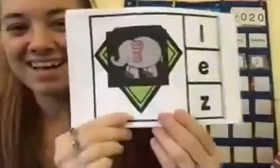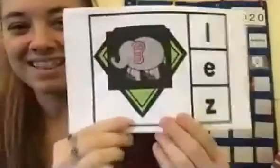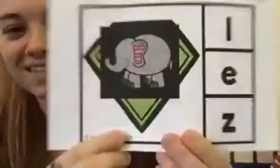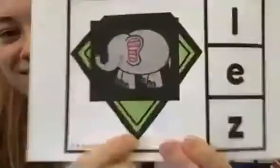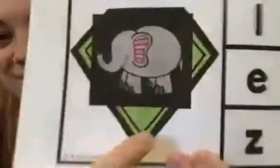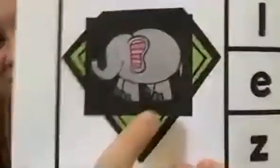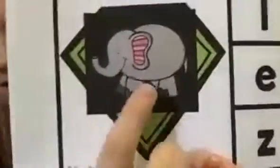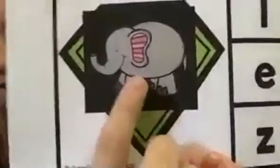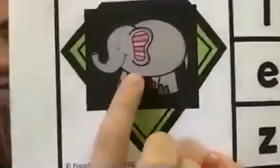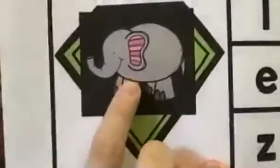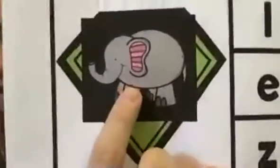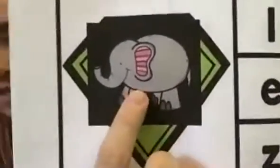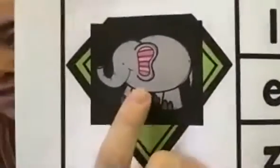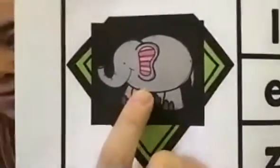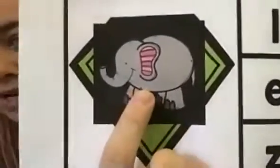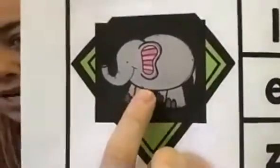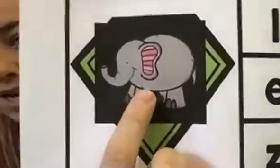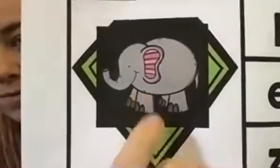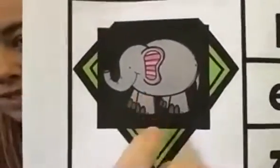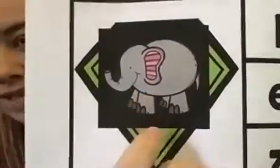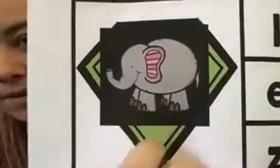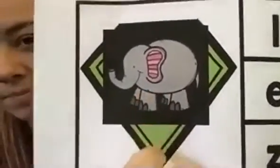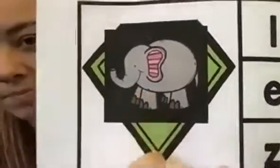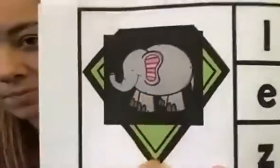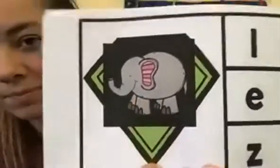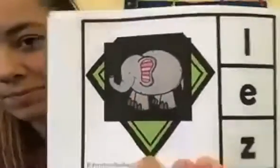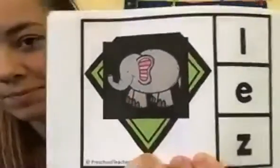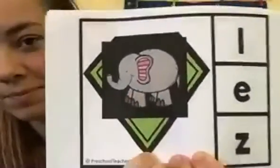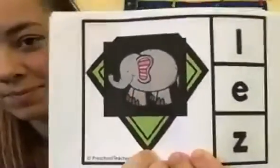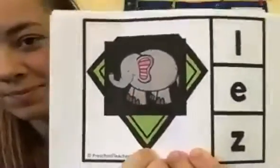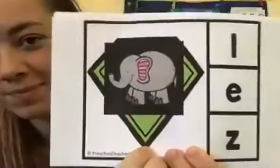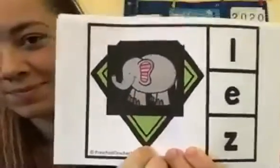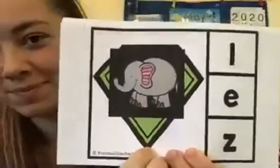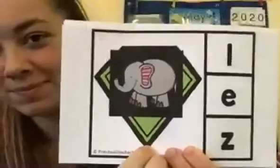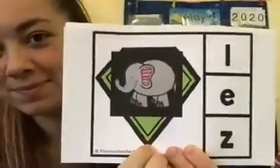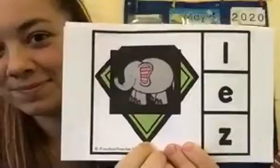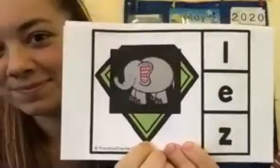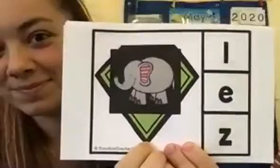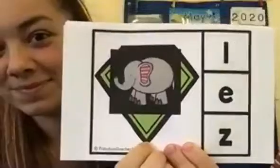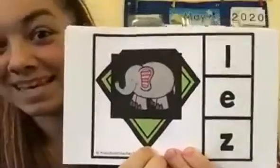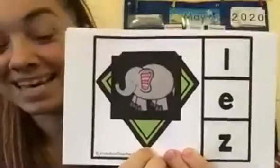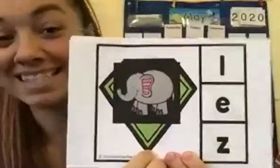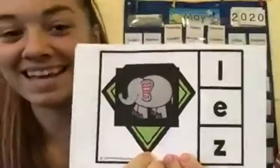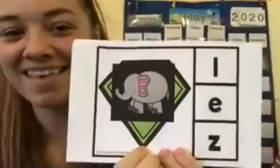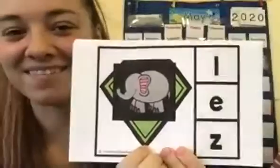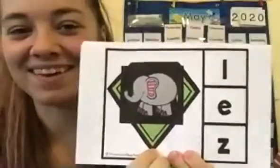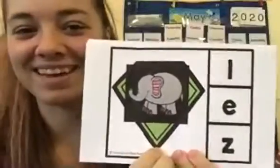This picture here is, what kind of animal is that? It's an elephant. Good job,